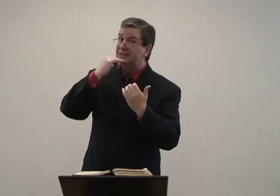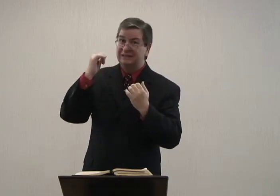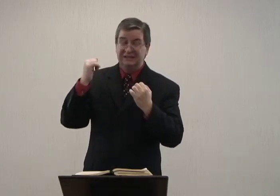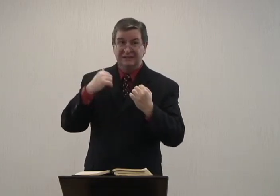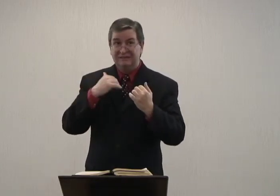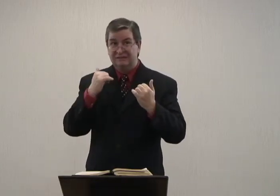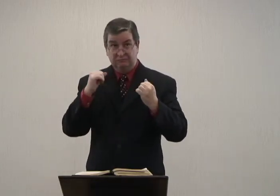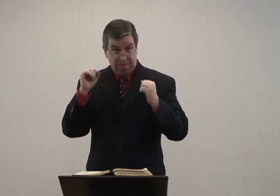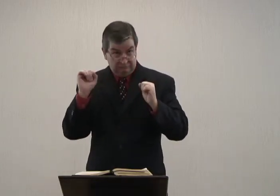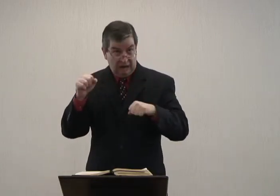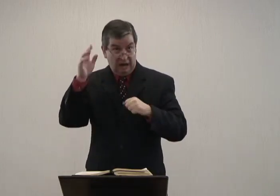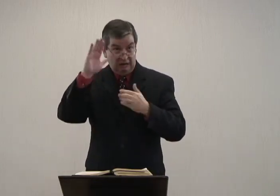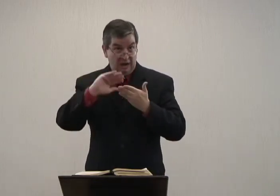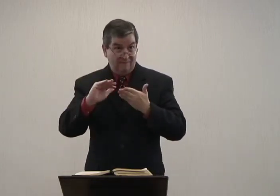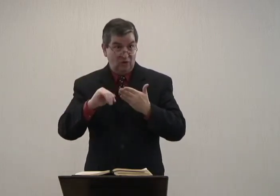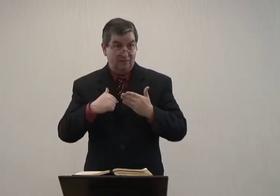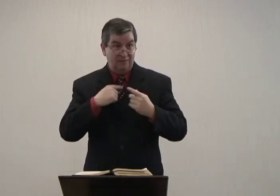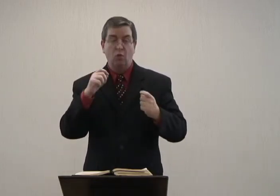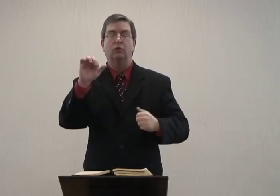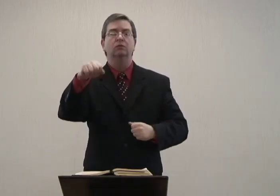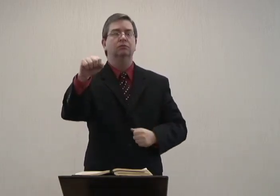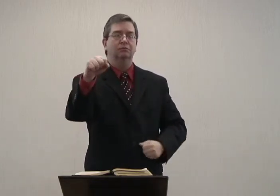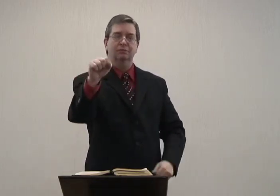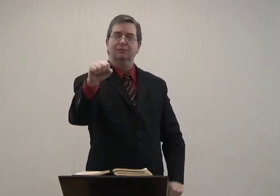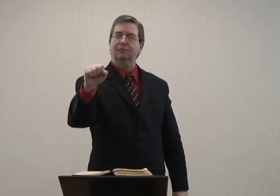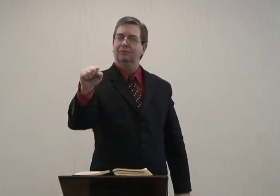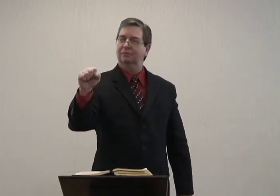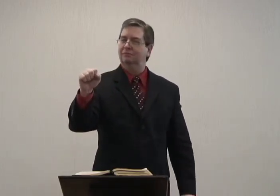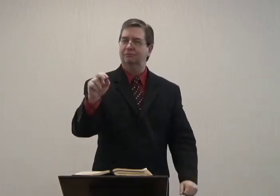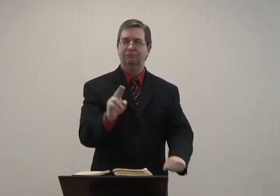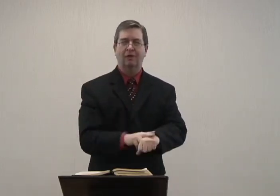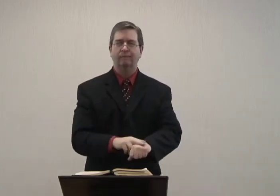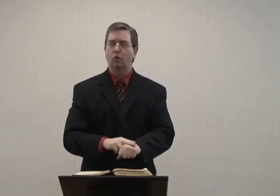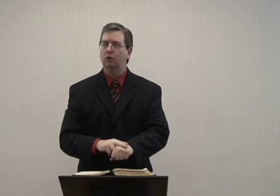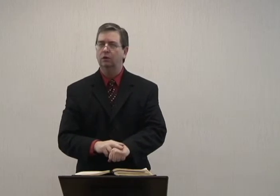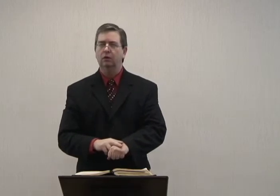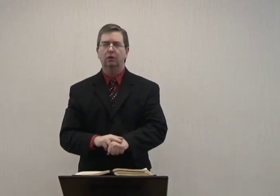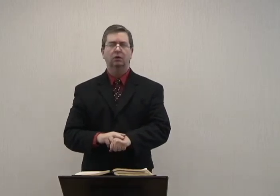or can God forgive me? Yes, of course.